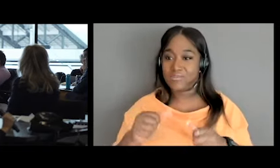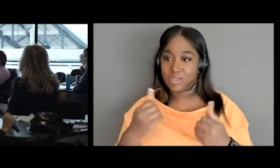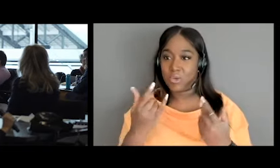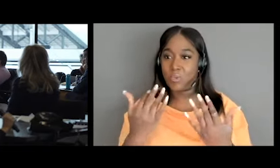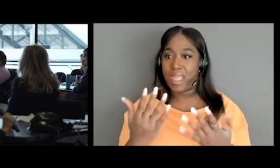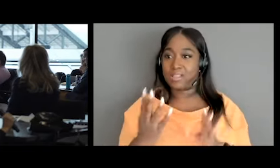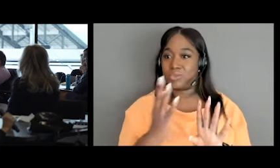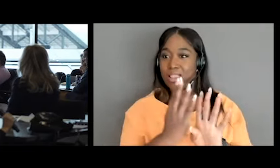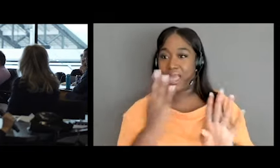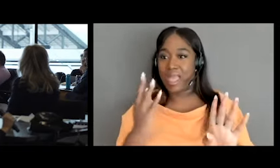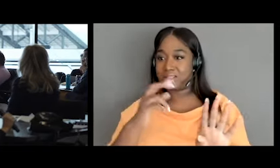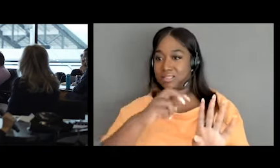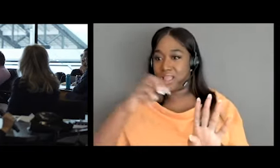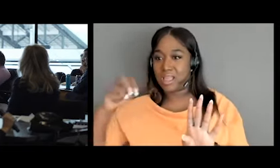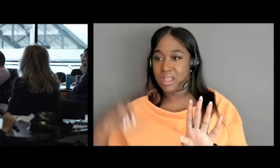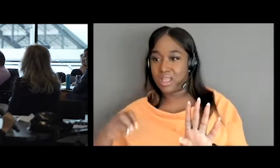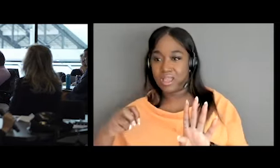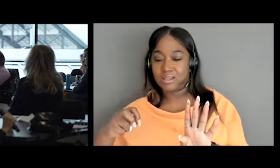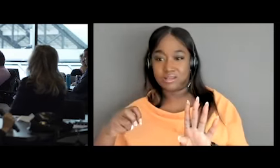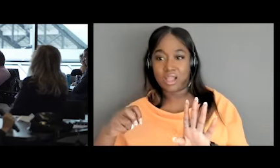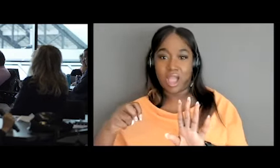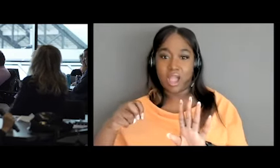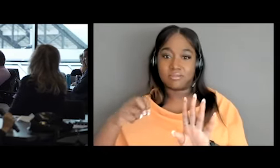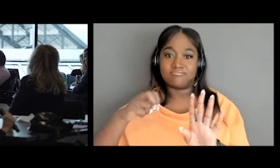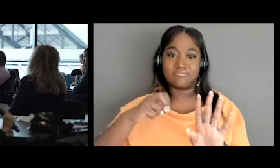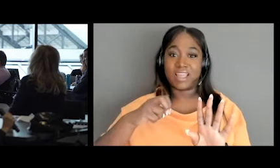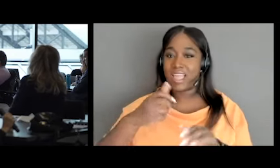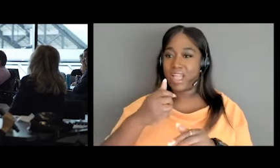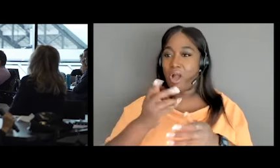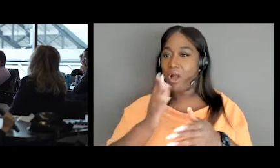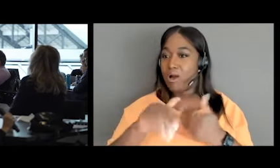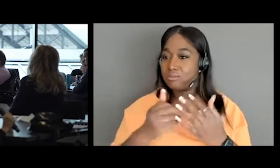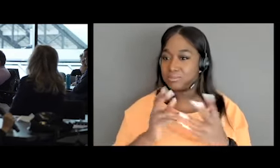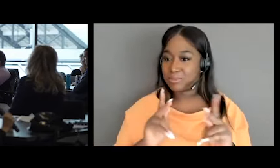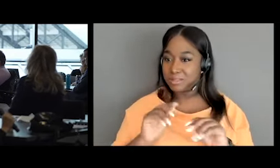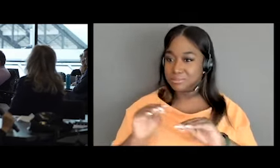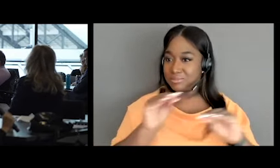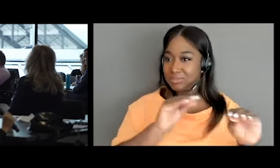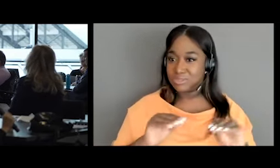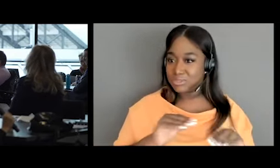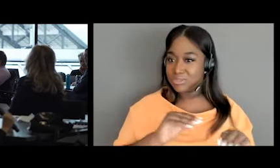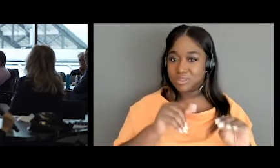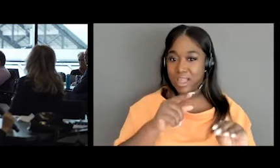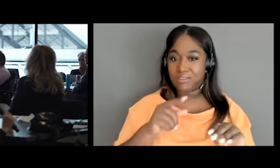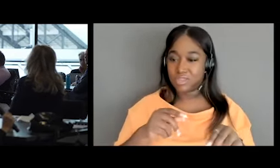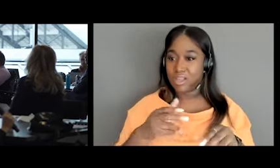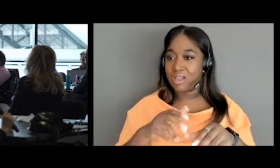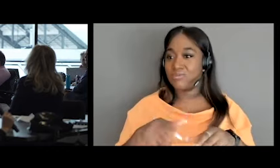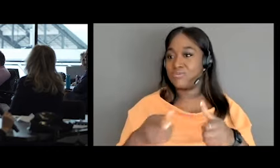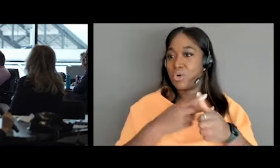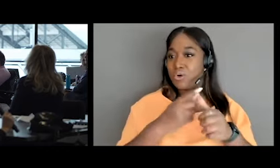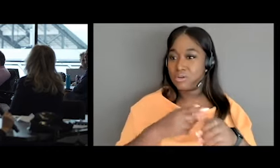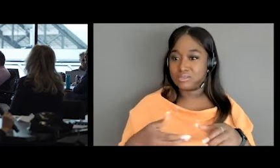ambulatory boards first, and then that creates conditions of making it harder